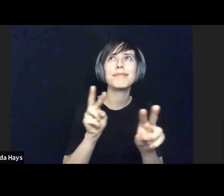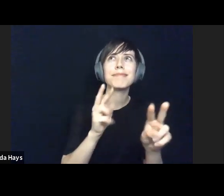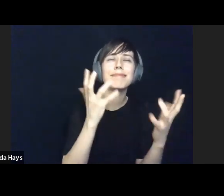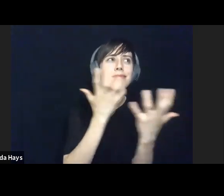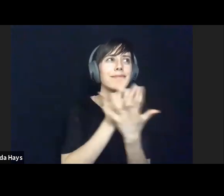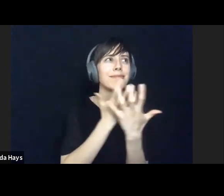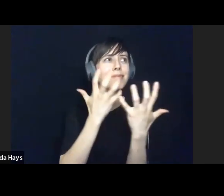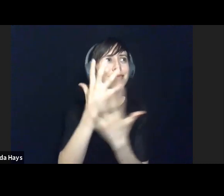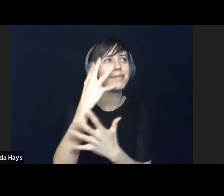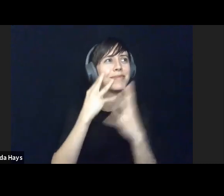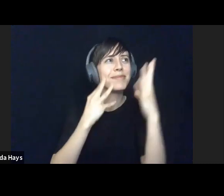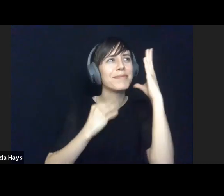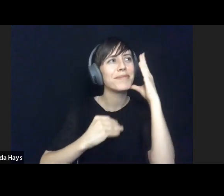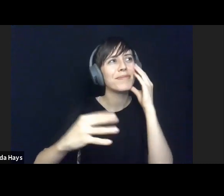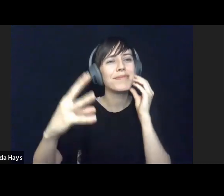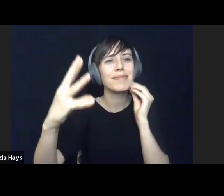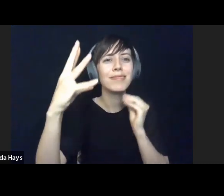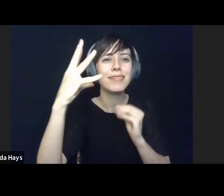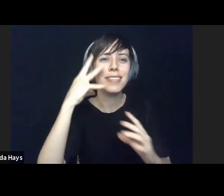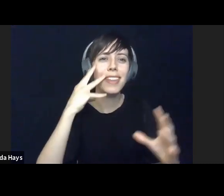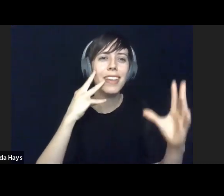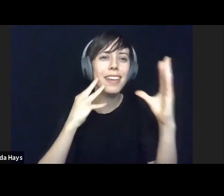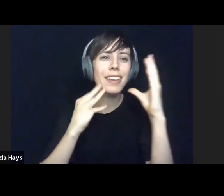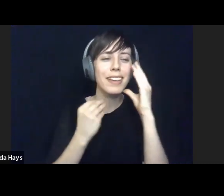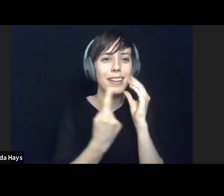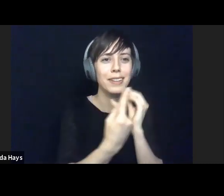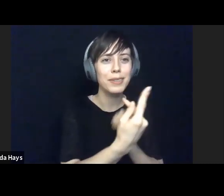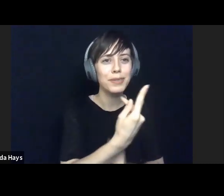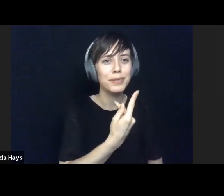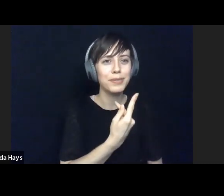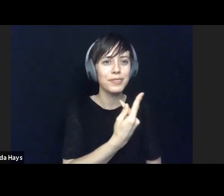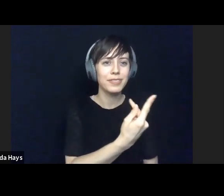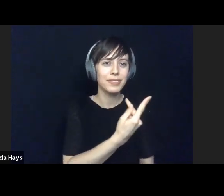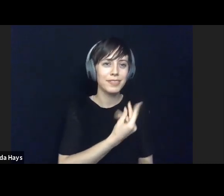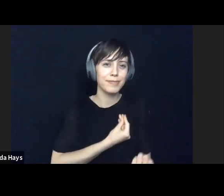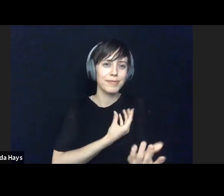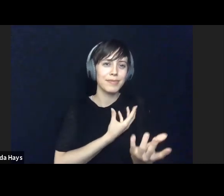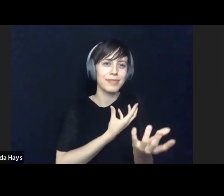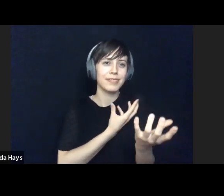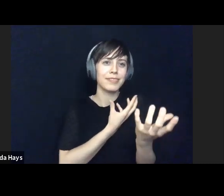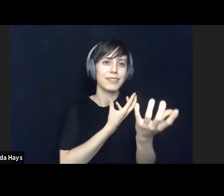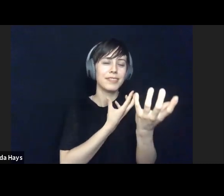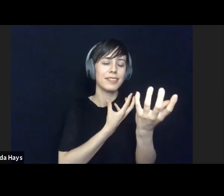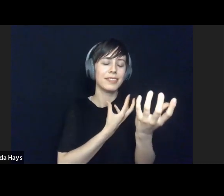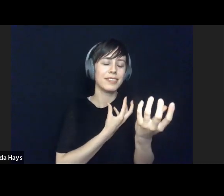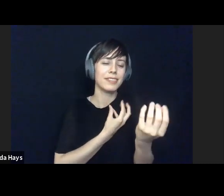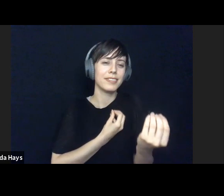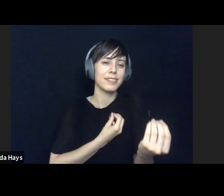getting older. You're getting better, my